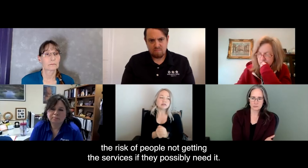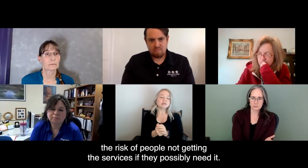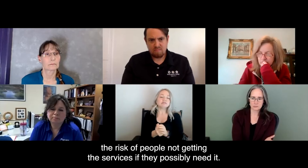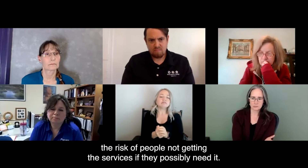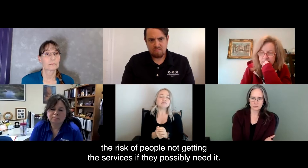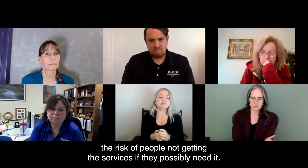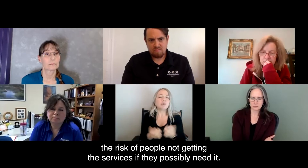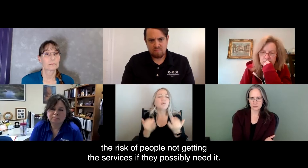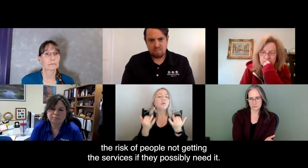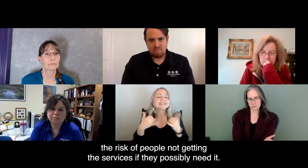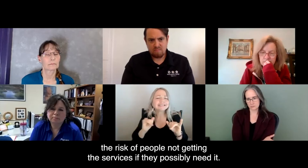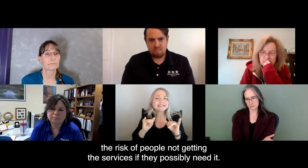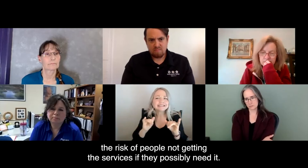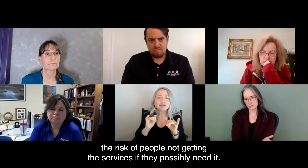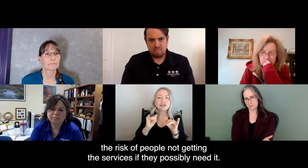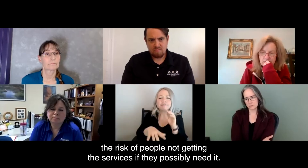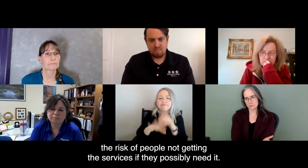services if they possibly need it.